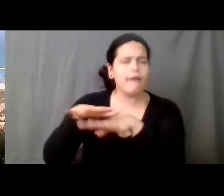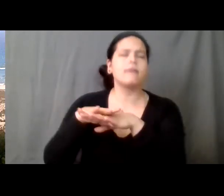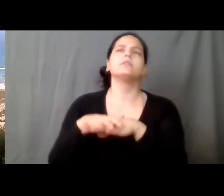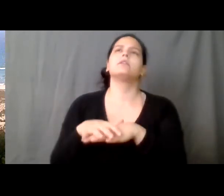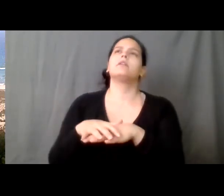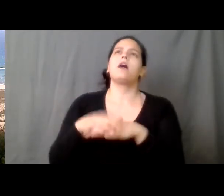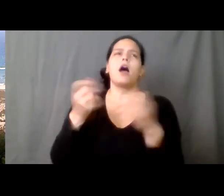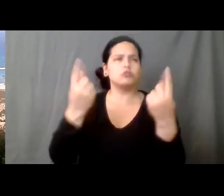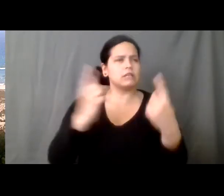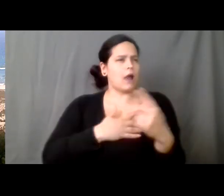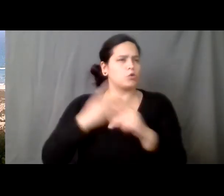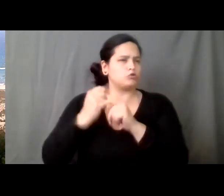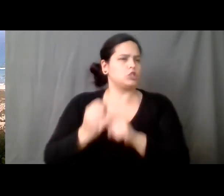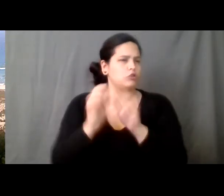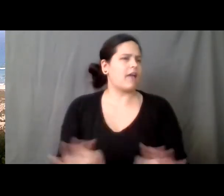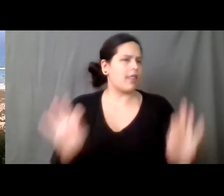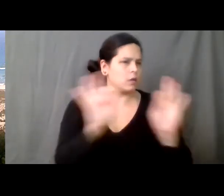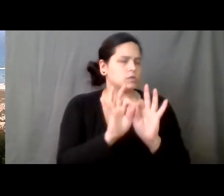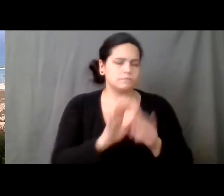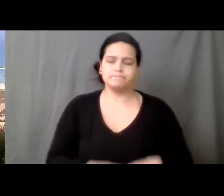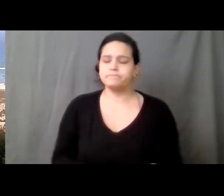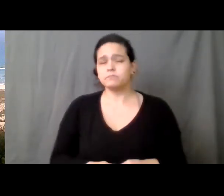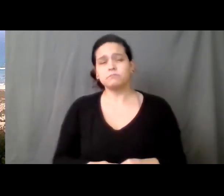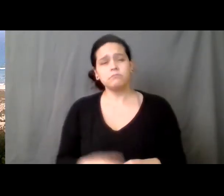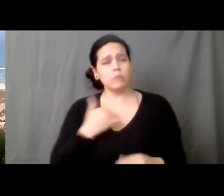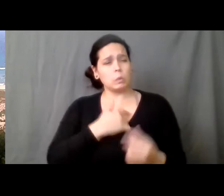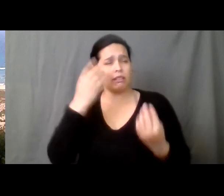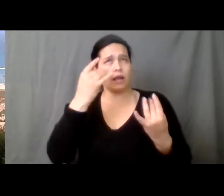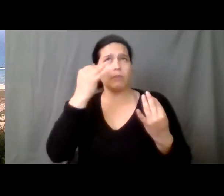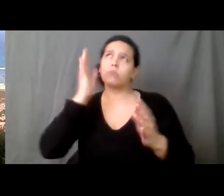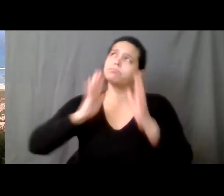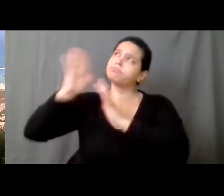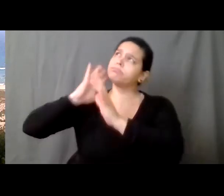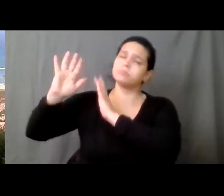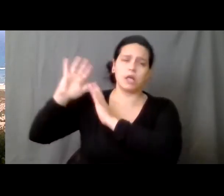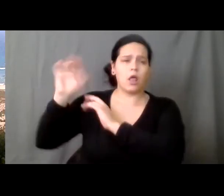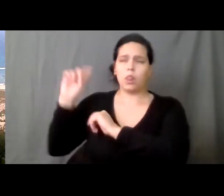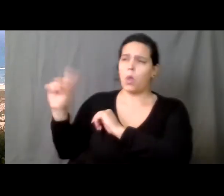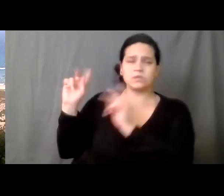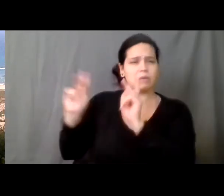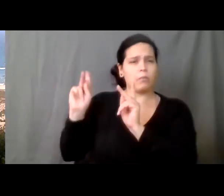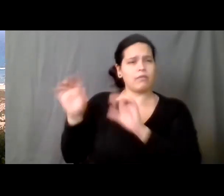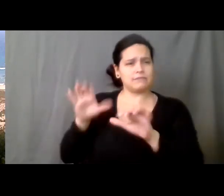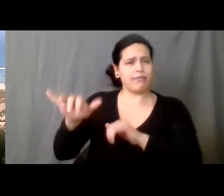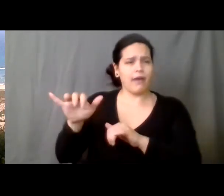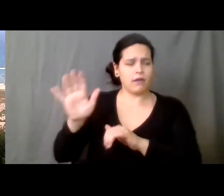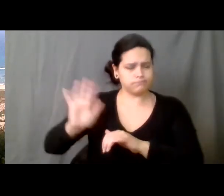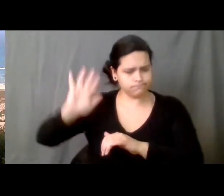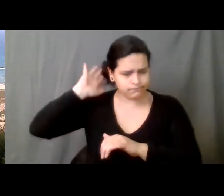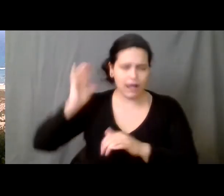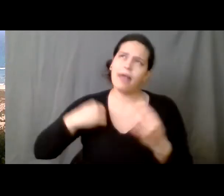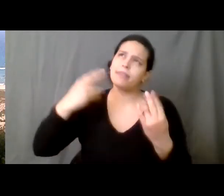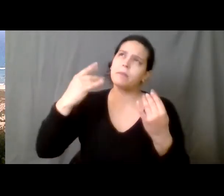when we think about those people who did that, and those ancestors, for instance, I think about those ancestors, those warriors who